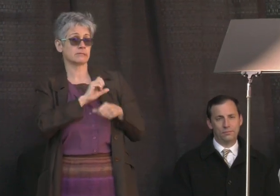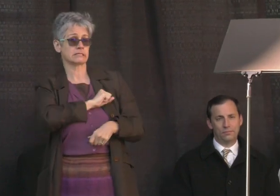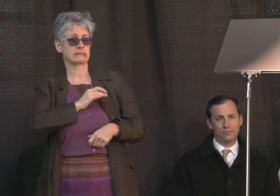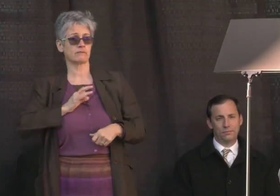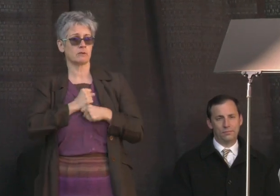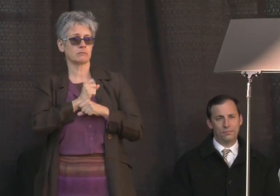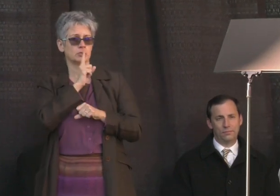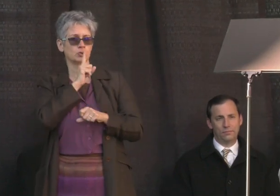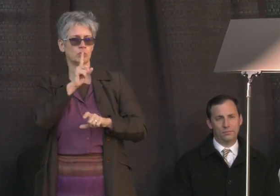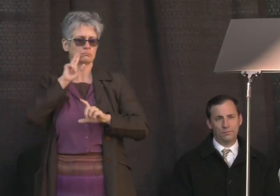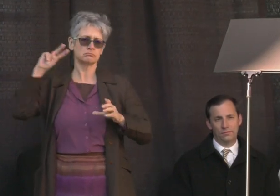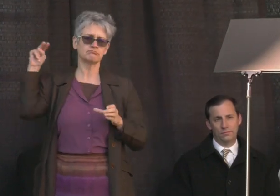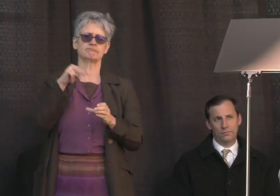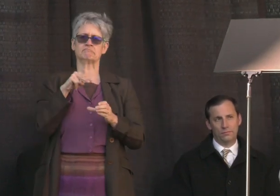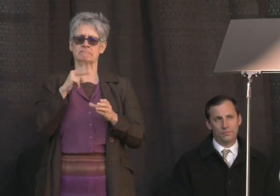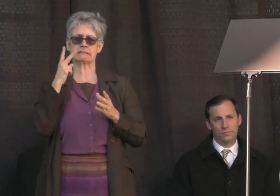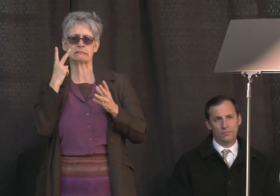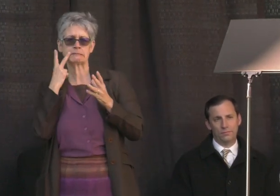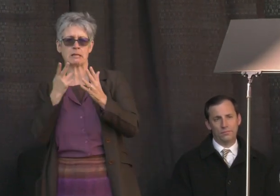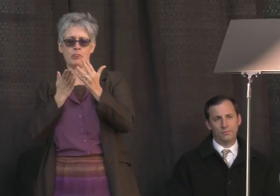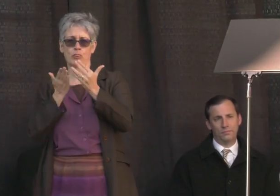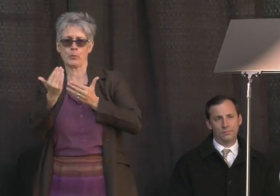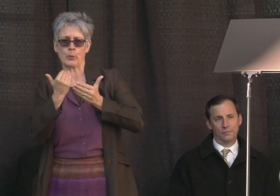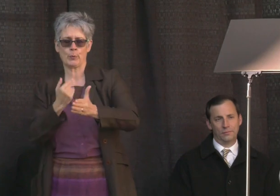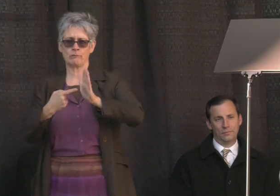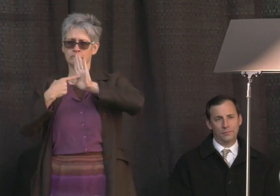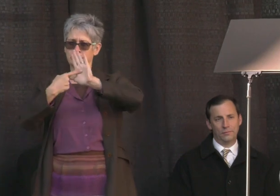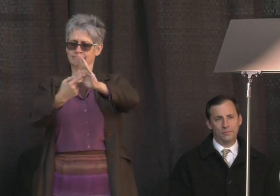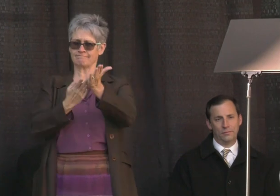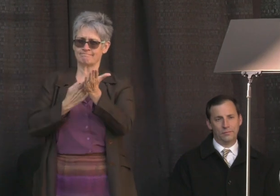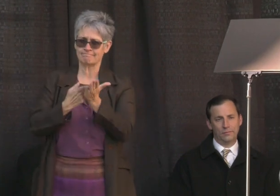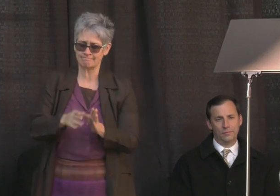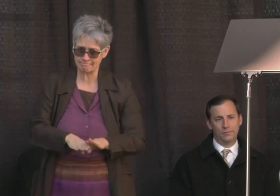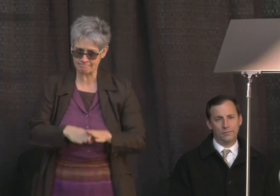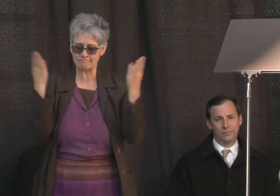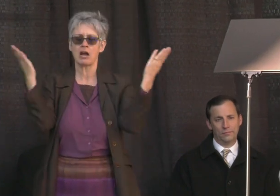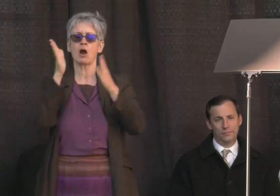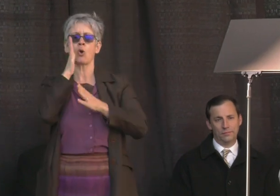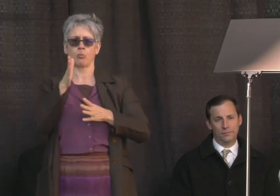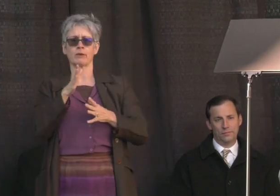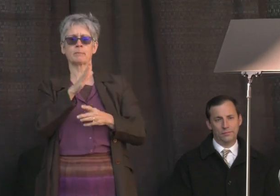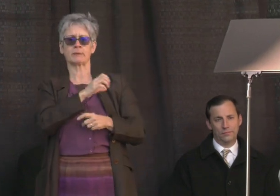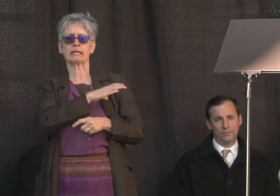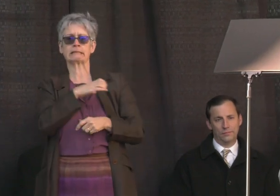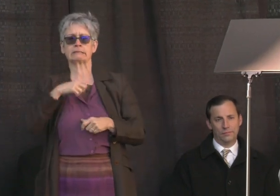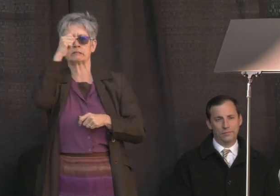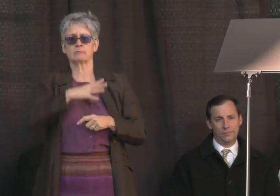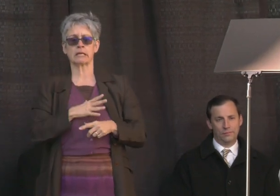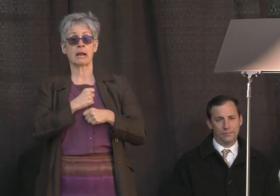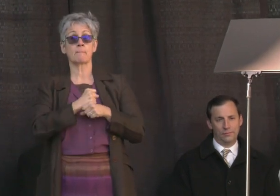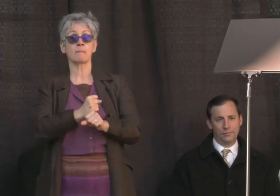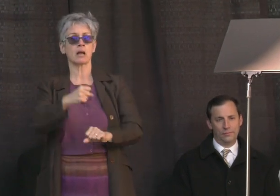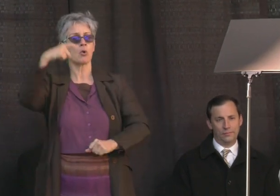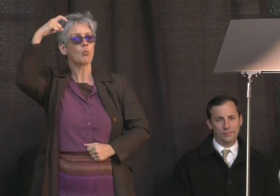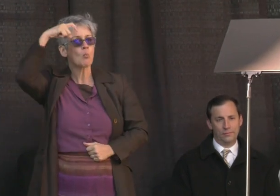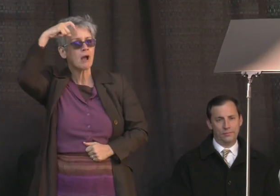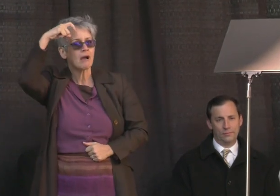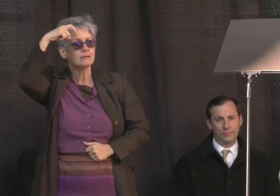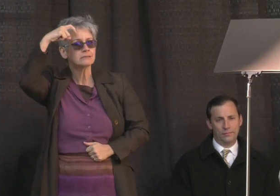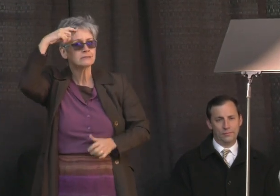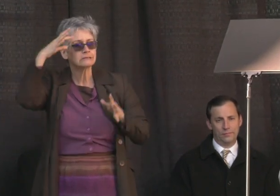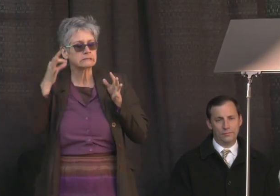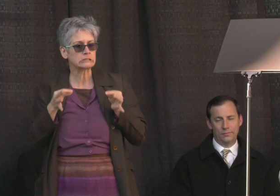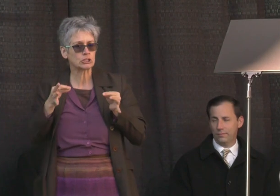accessible. My promise to all of you is that I will be a councilwoman who makes informed decisions that not only represents the